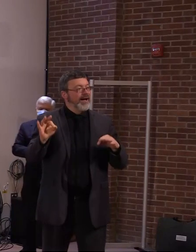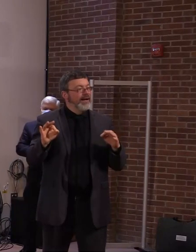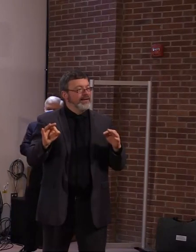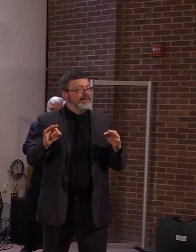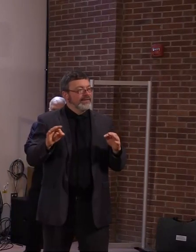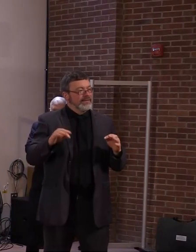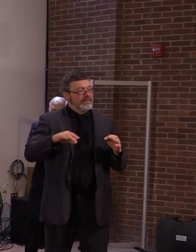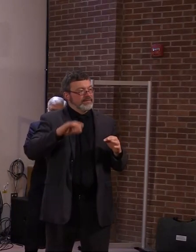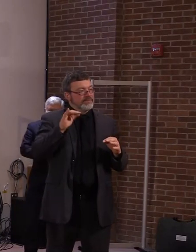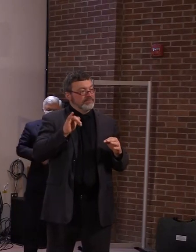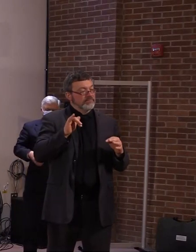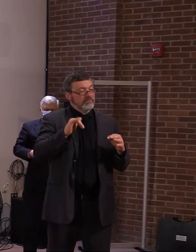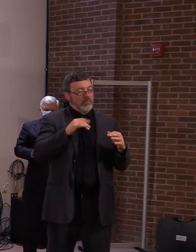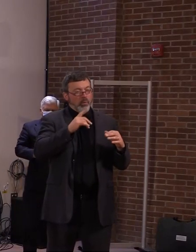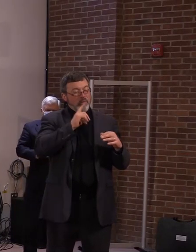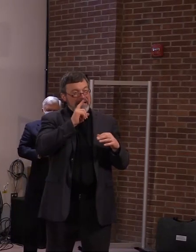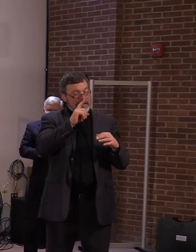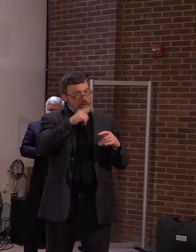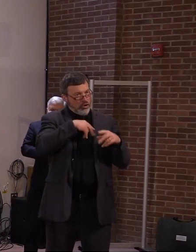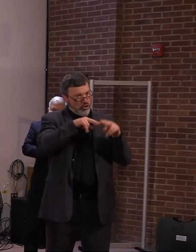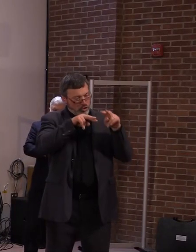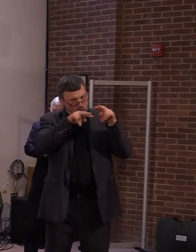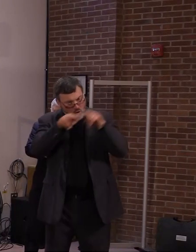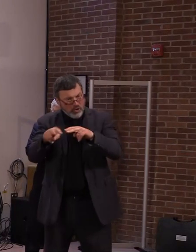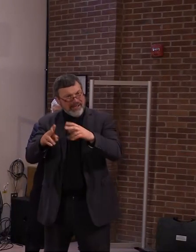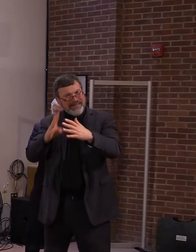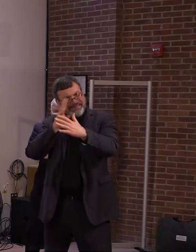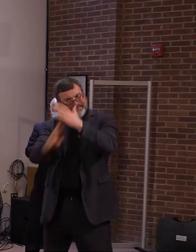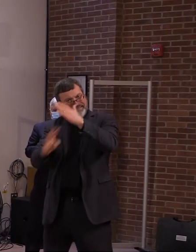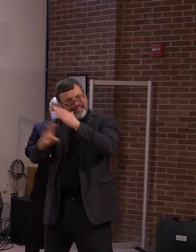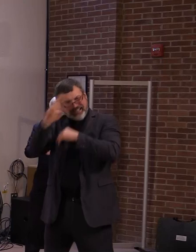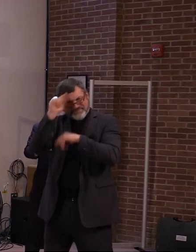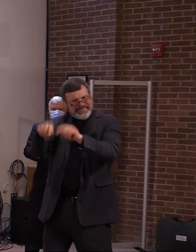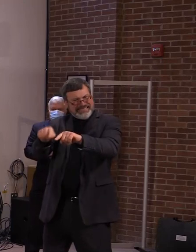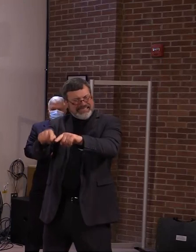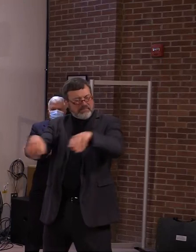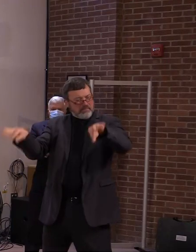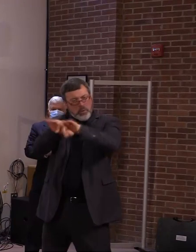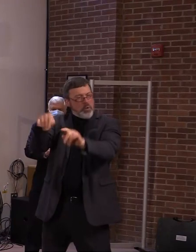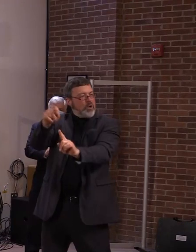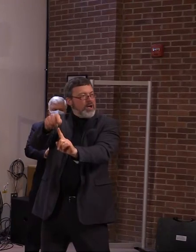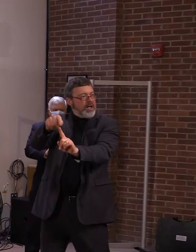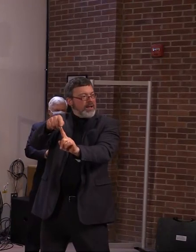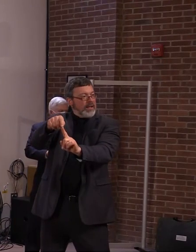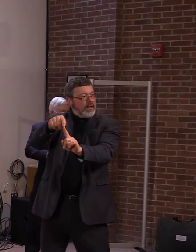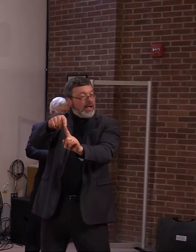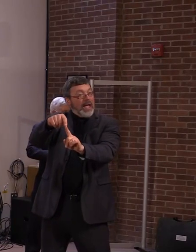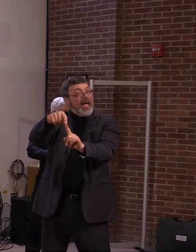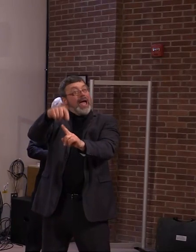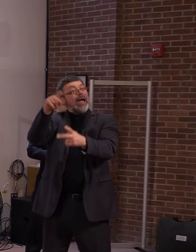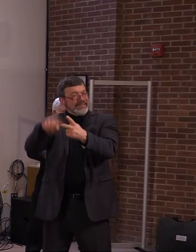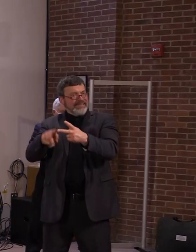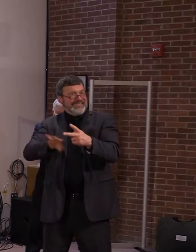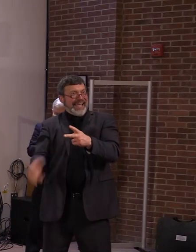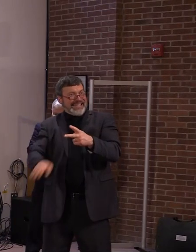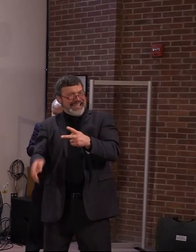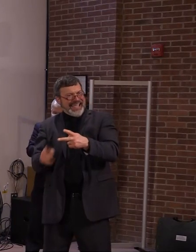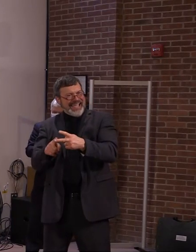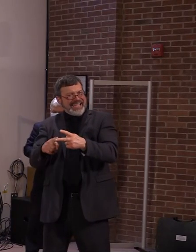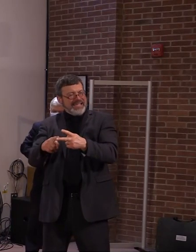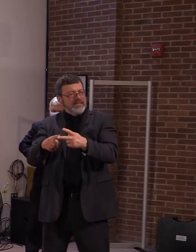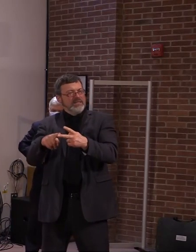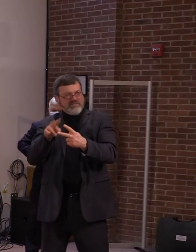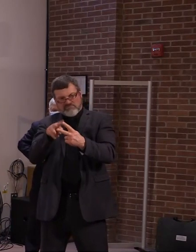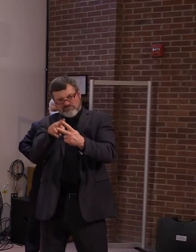those metrics, we continue to be, you know, certainly in the lower half, if not in the top 10 in terms of hospitalizations and fatalities